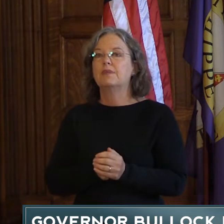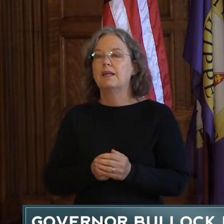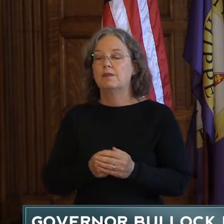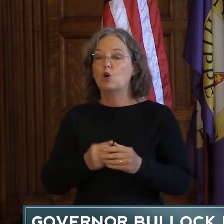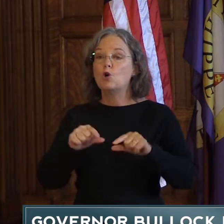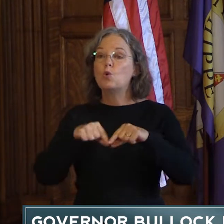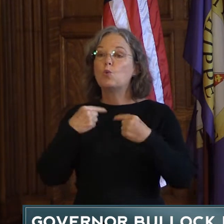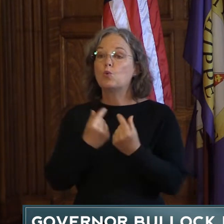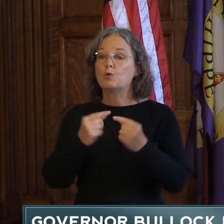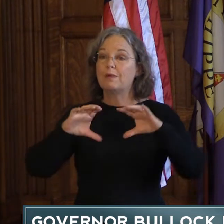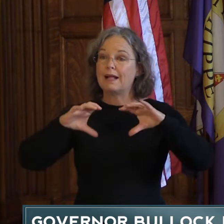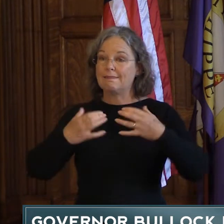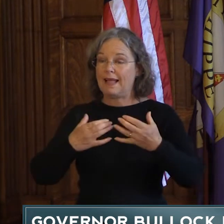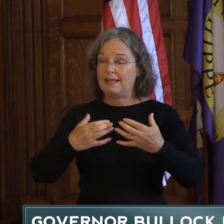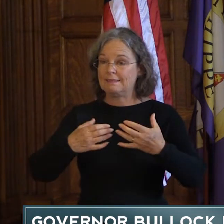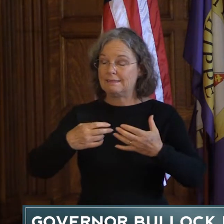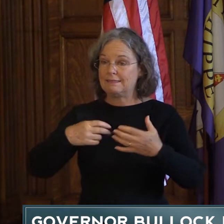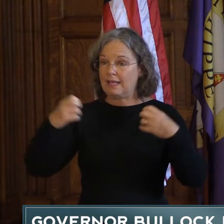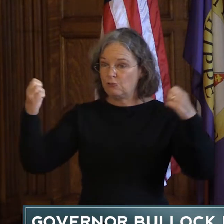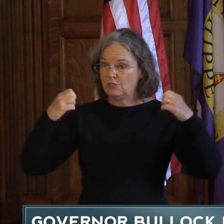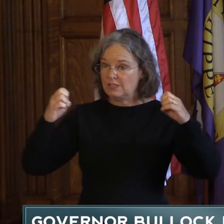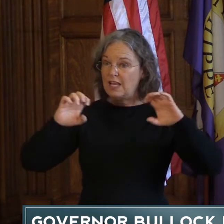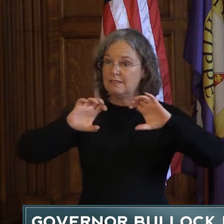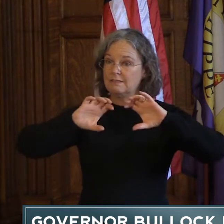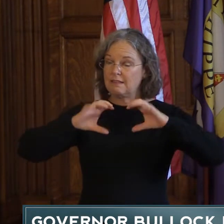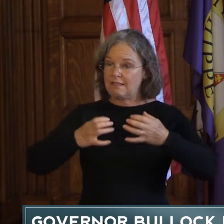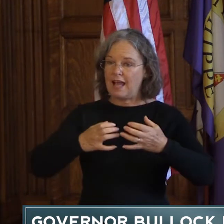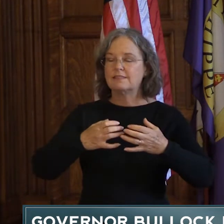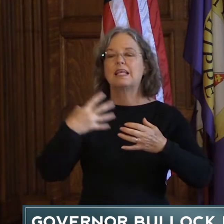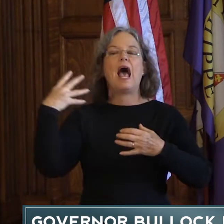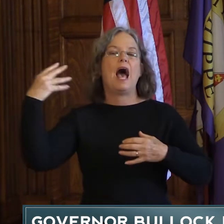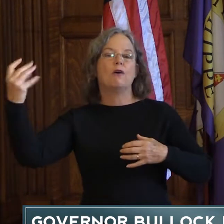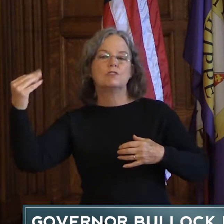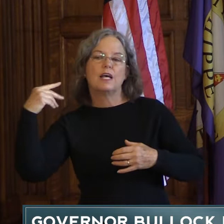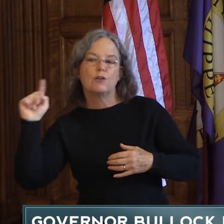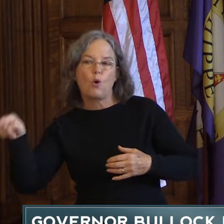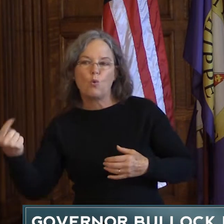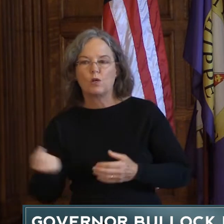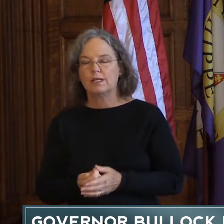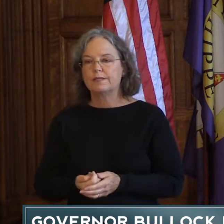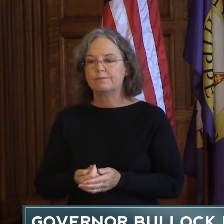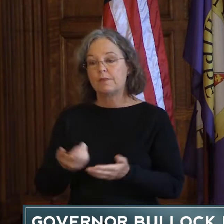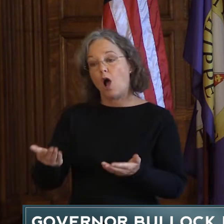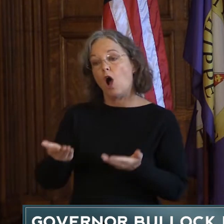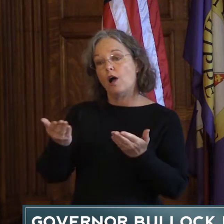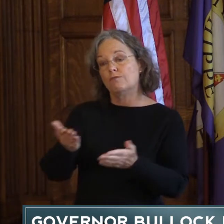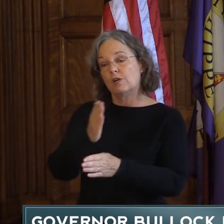classes outside only at this point, offering hand sanitizer,